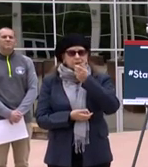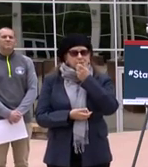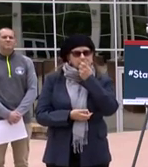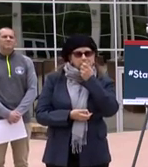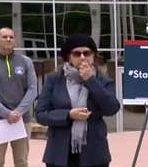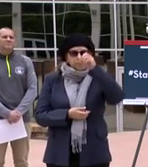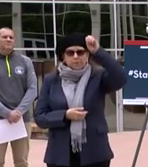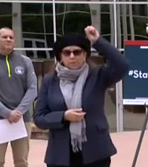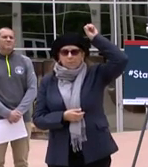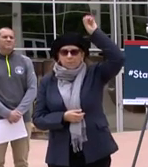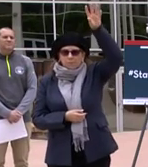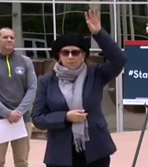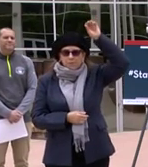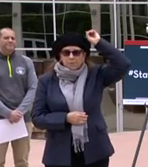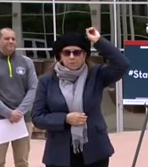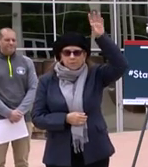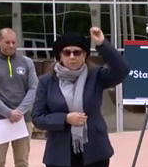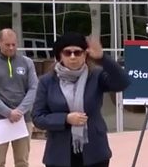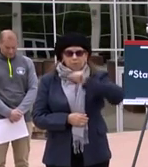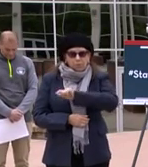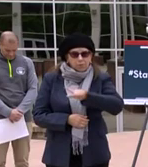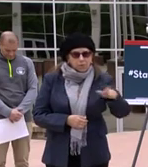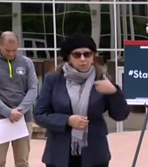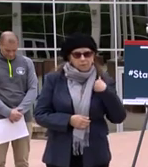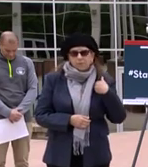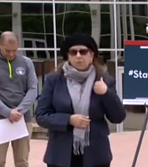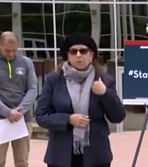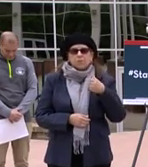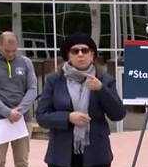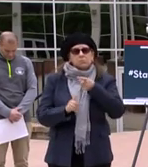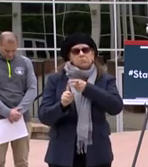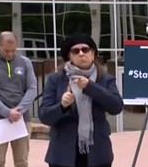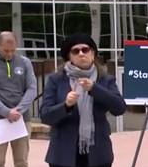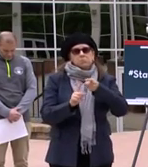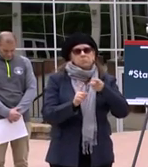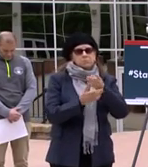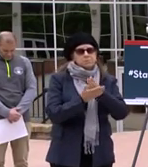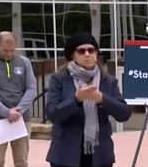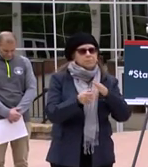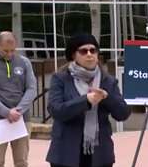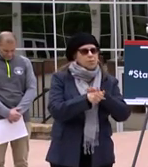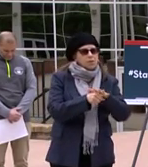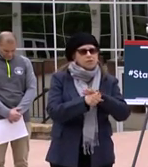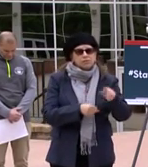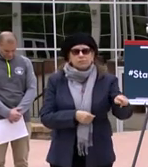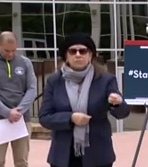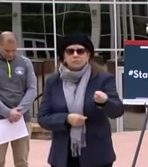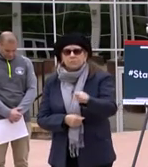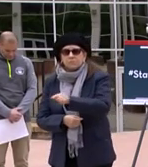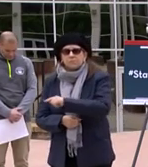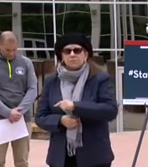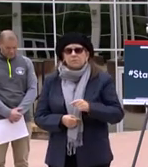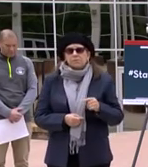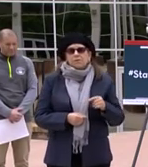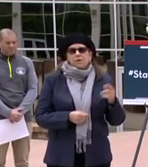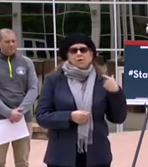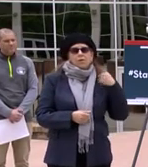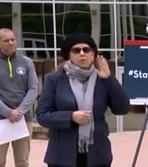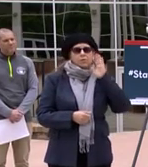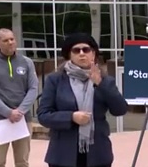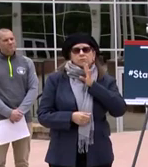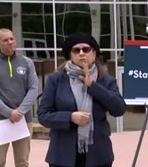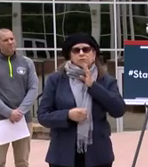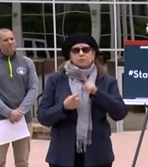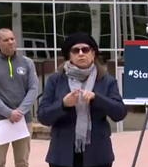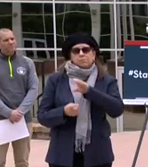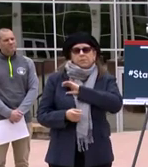is it just select places that they're doing this? I will be confirming that with the chief today, and my expectation is that there's